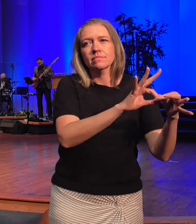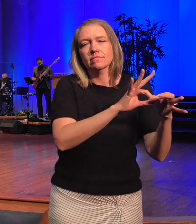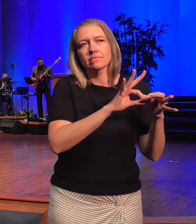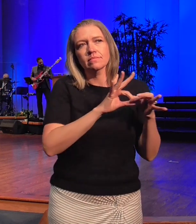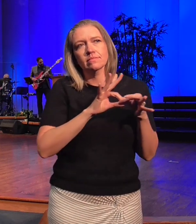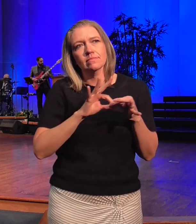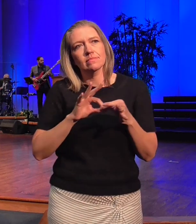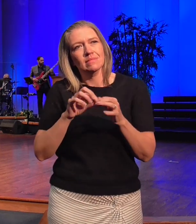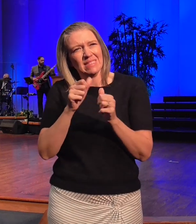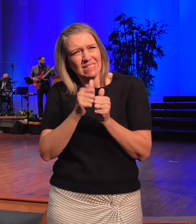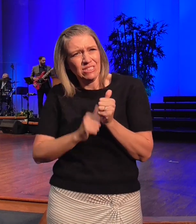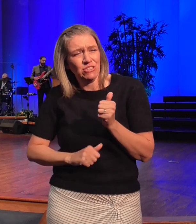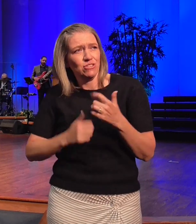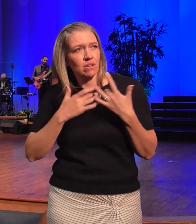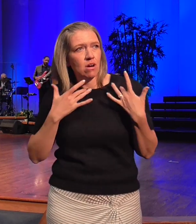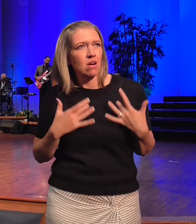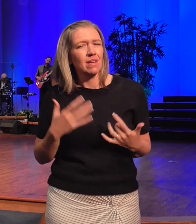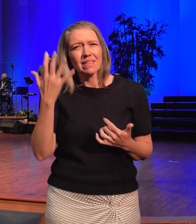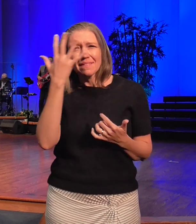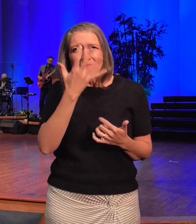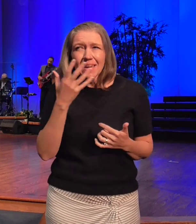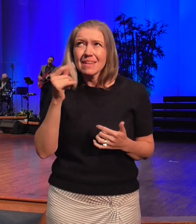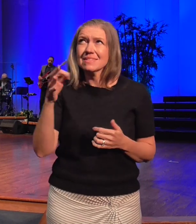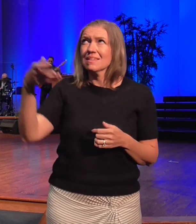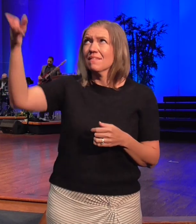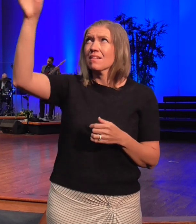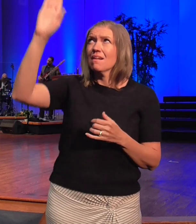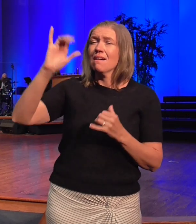connected, each a face of